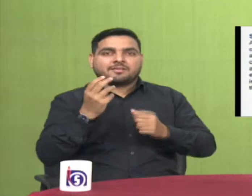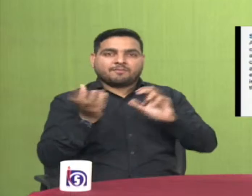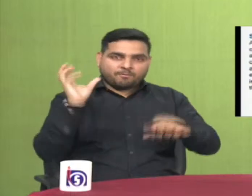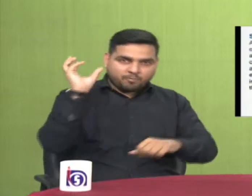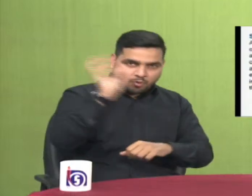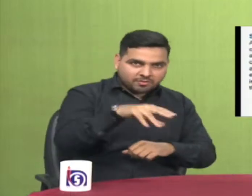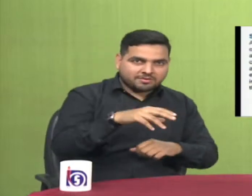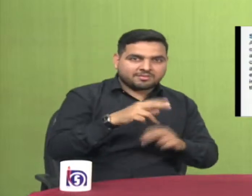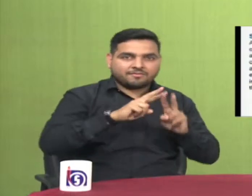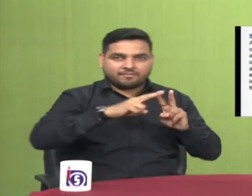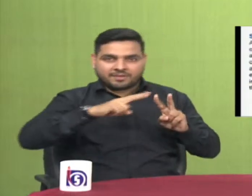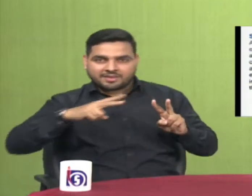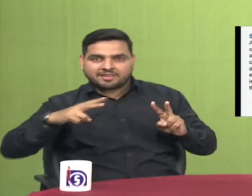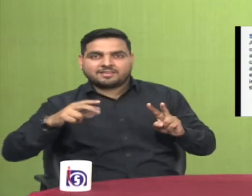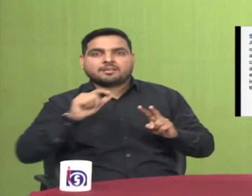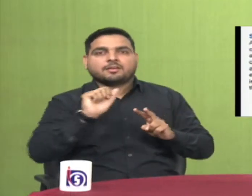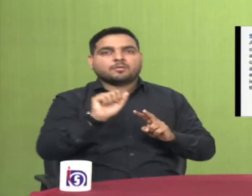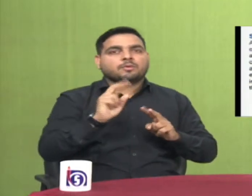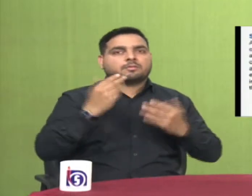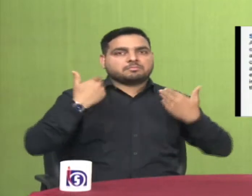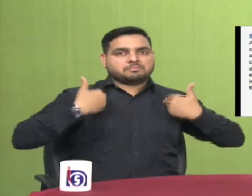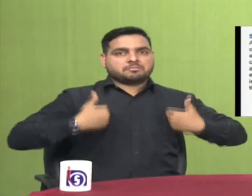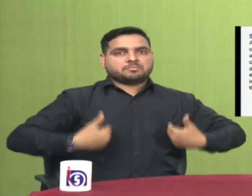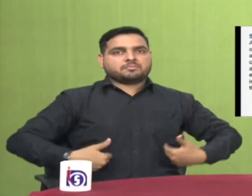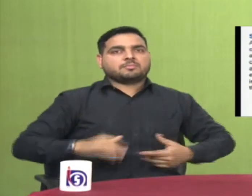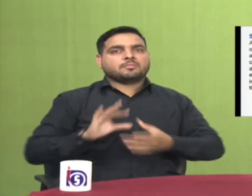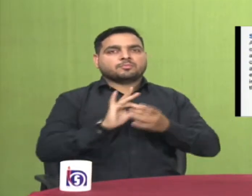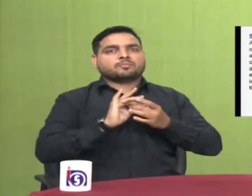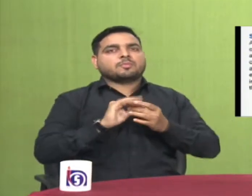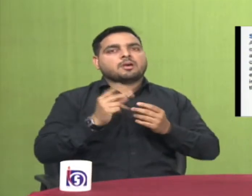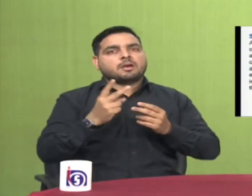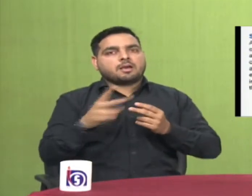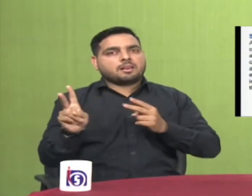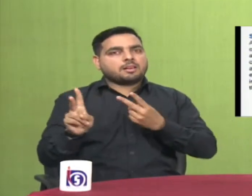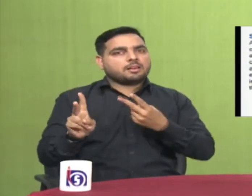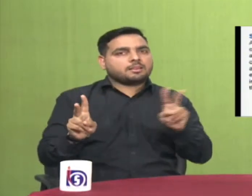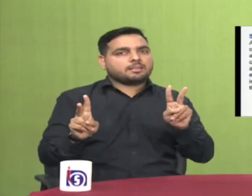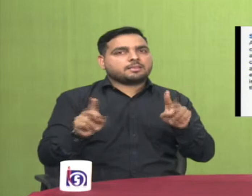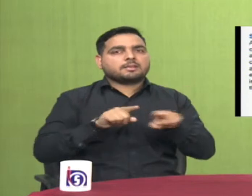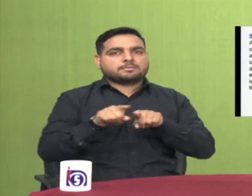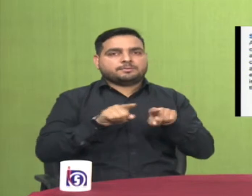Jumping, catching, throwing are faster in boys.